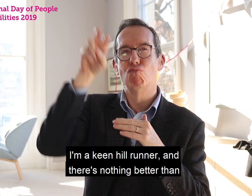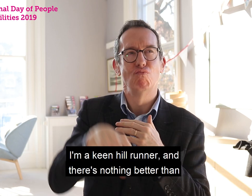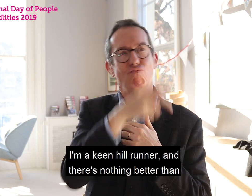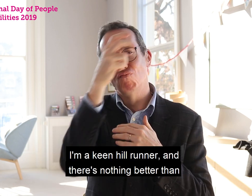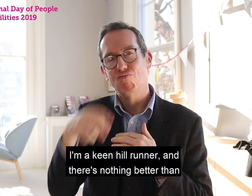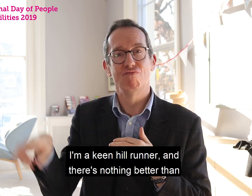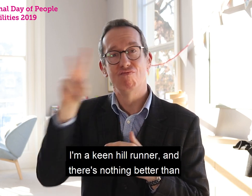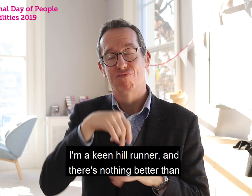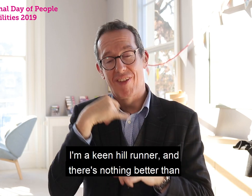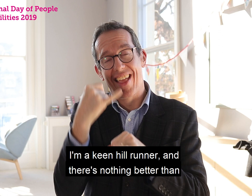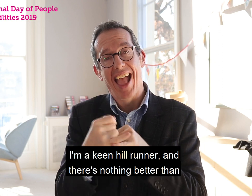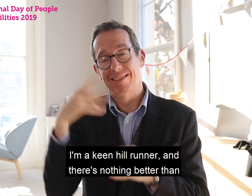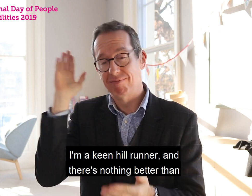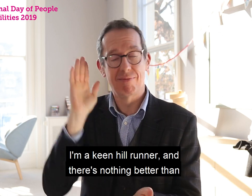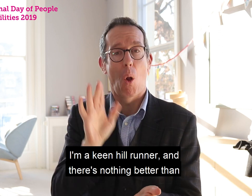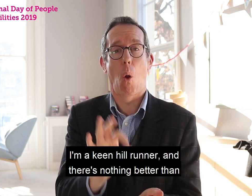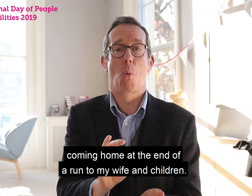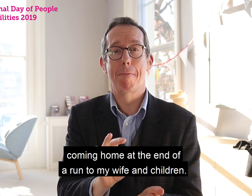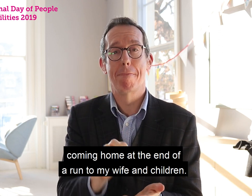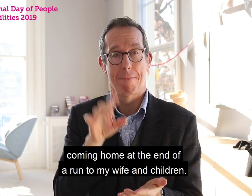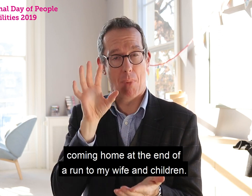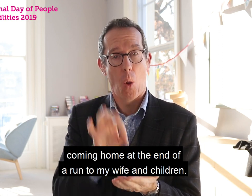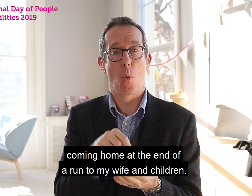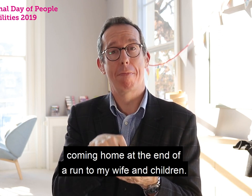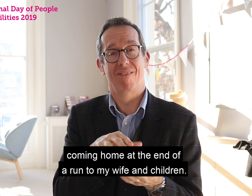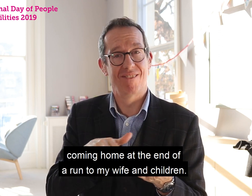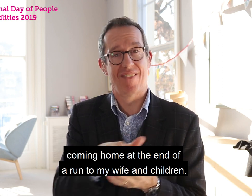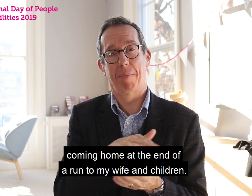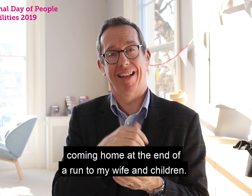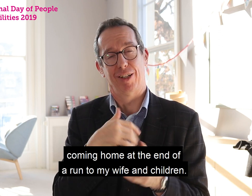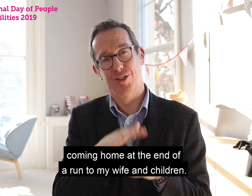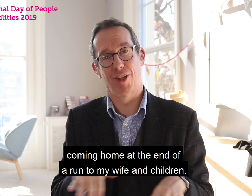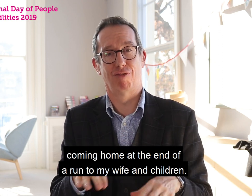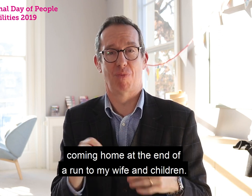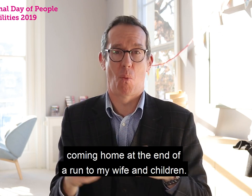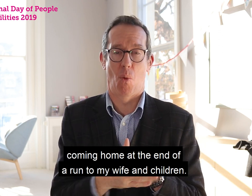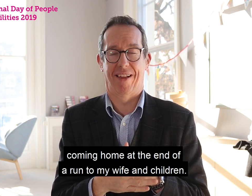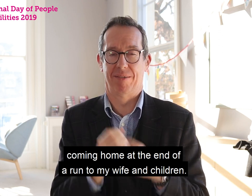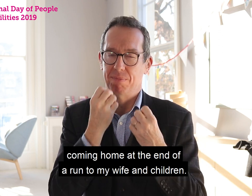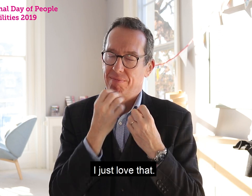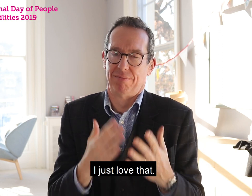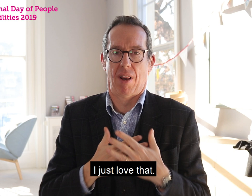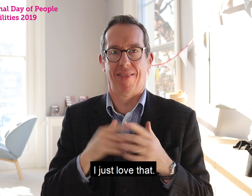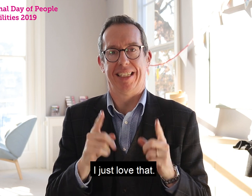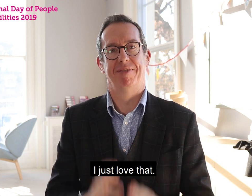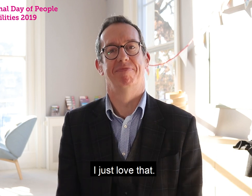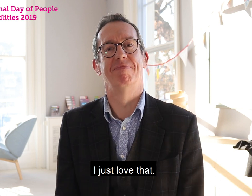And there's nothing better than coming home at the end of a run to my wife and children. I just love that.